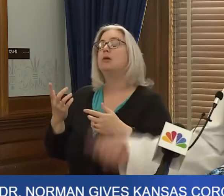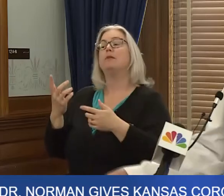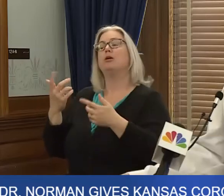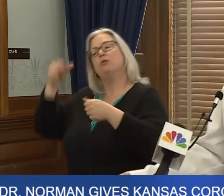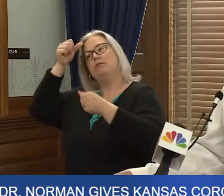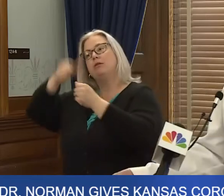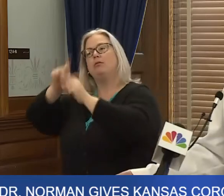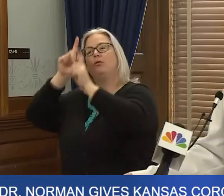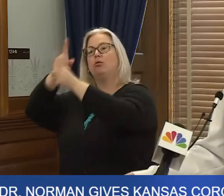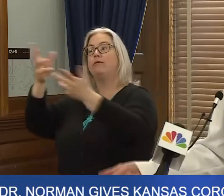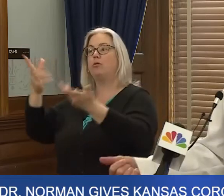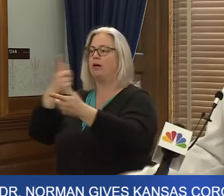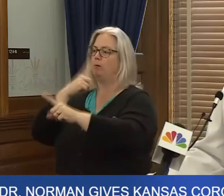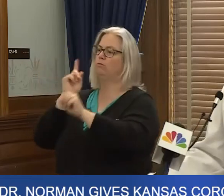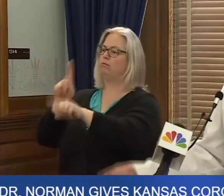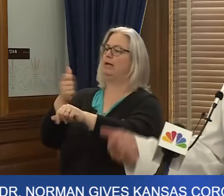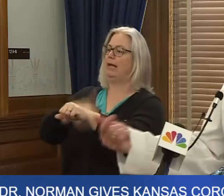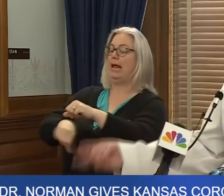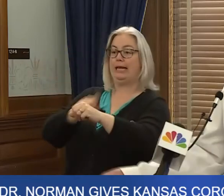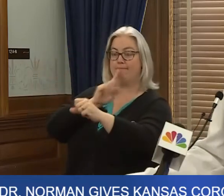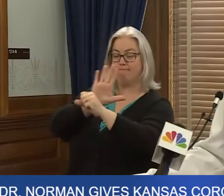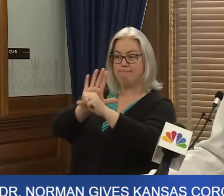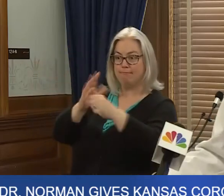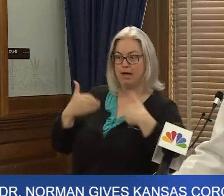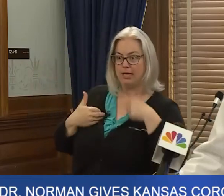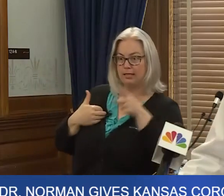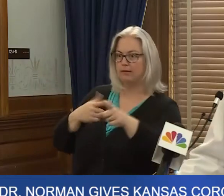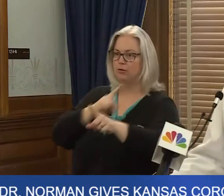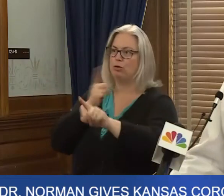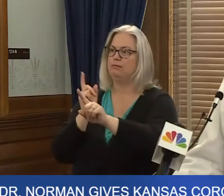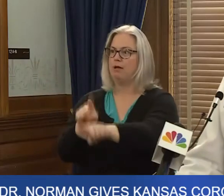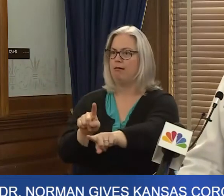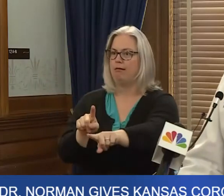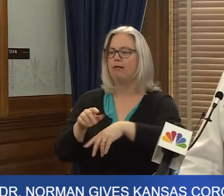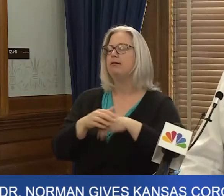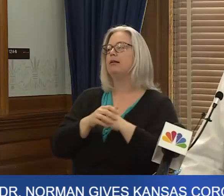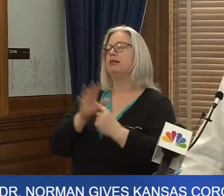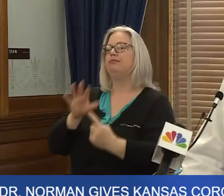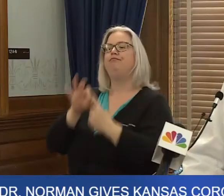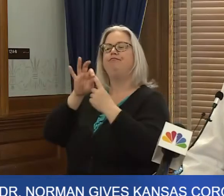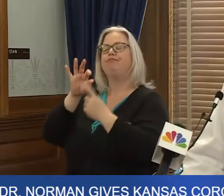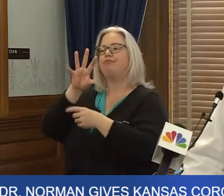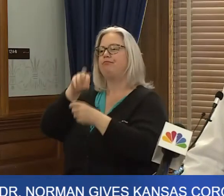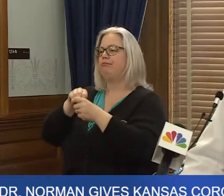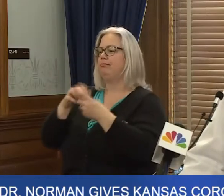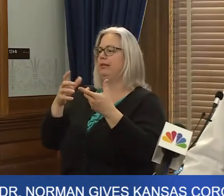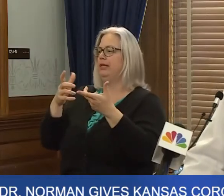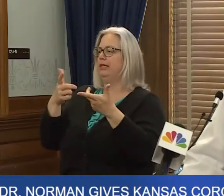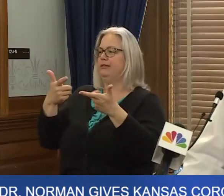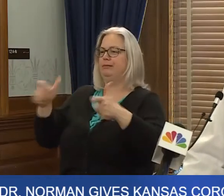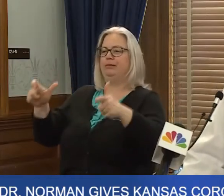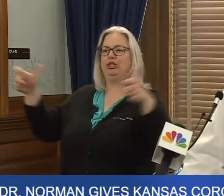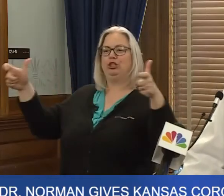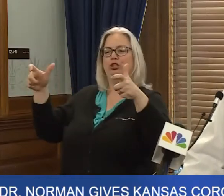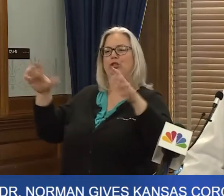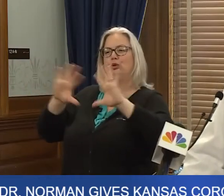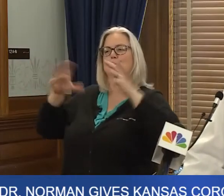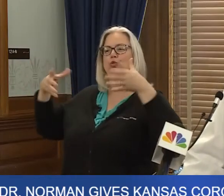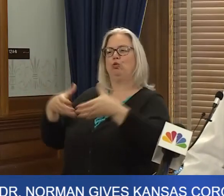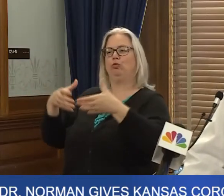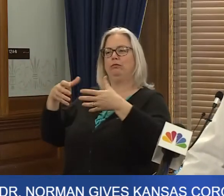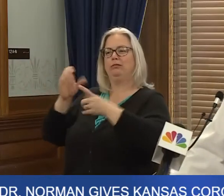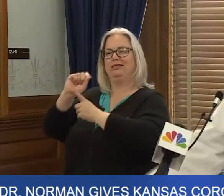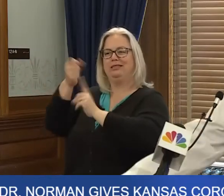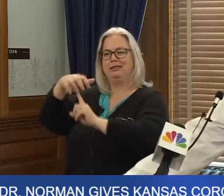The goal is to respond to any positive cases, particularly in congregate settings, and